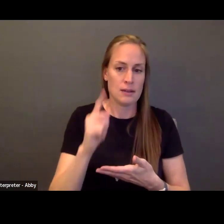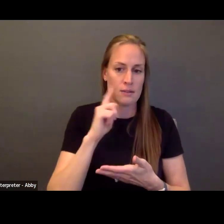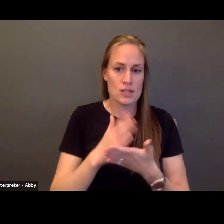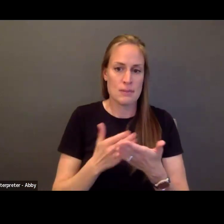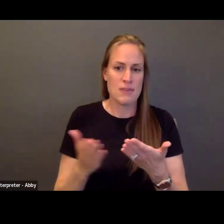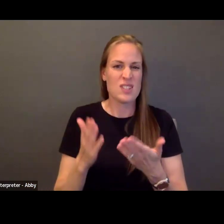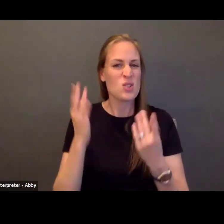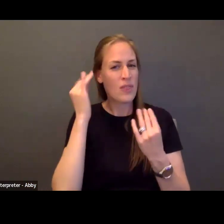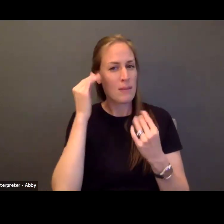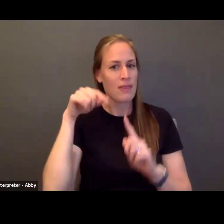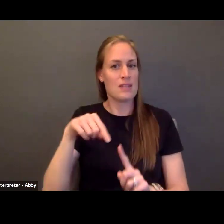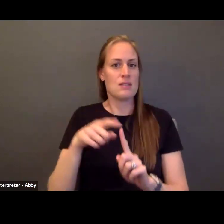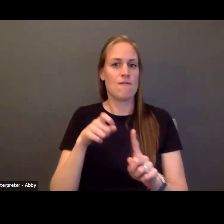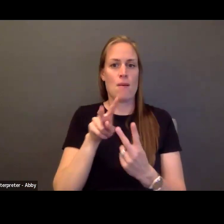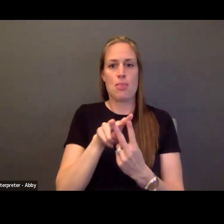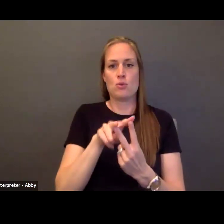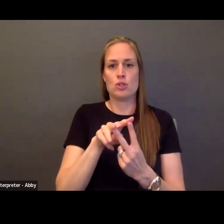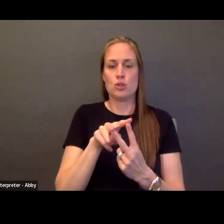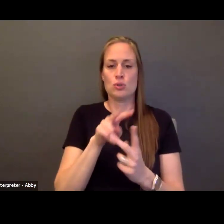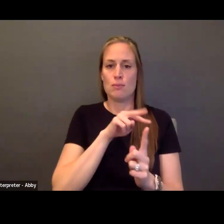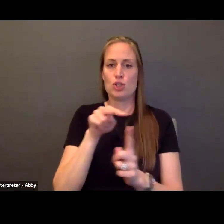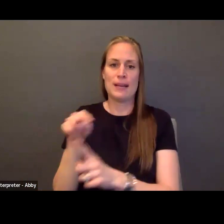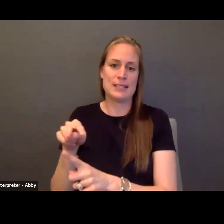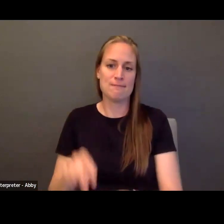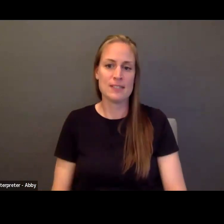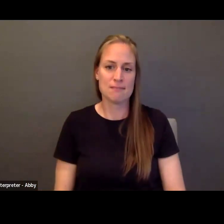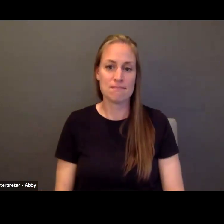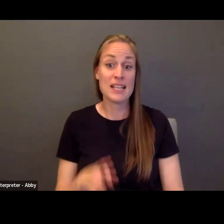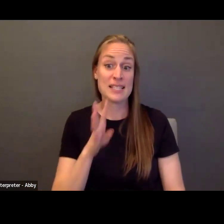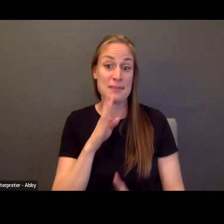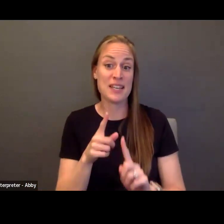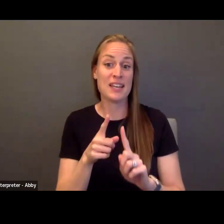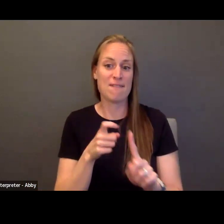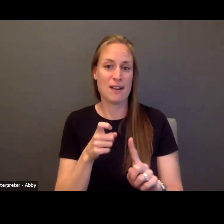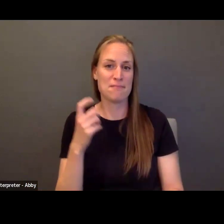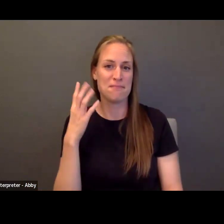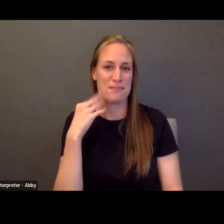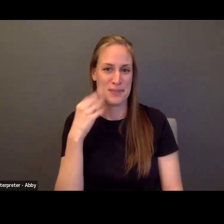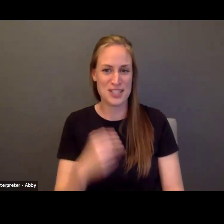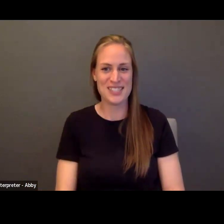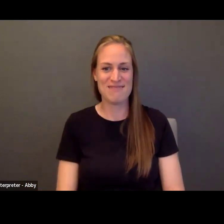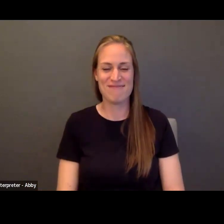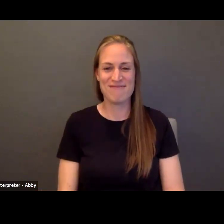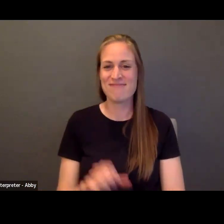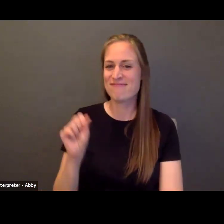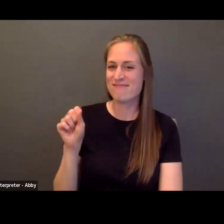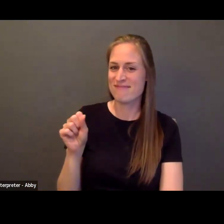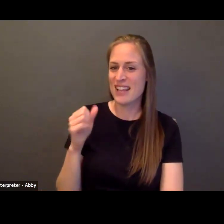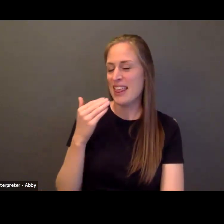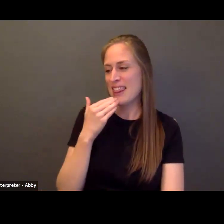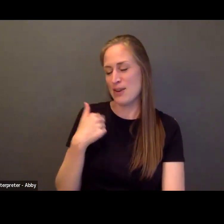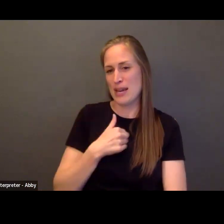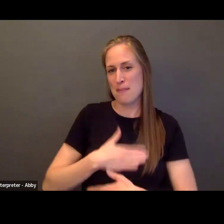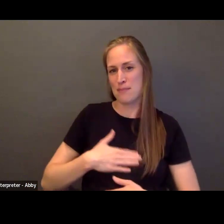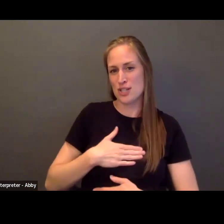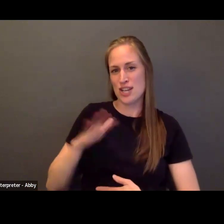those perspectives. Speaking as a veteran. We always appreciate your wisdom from your